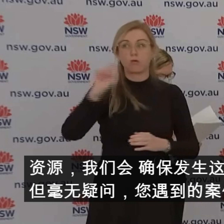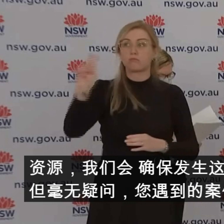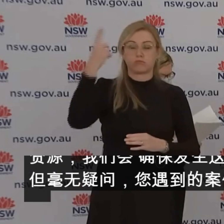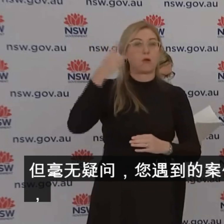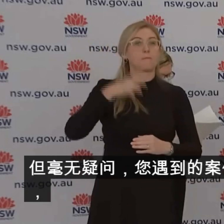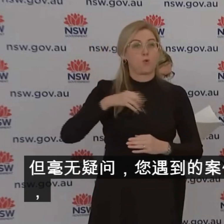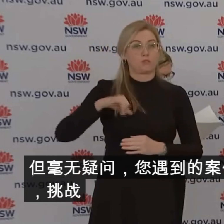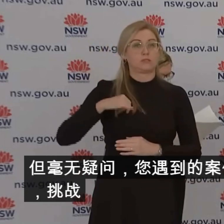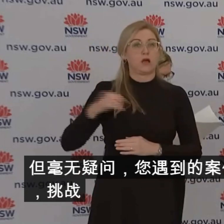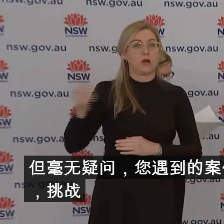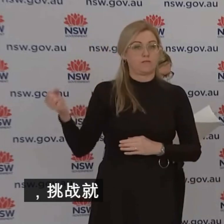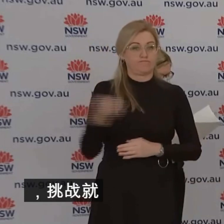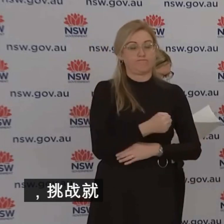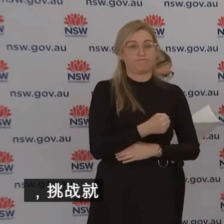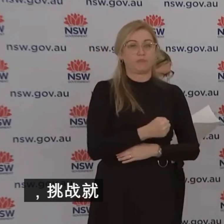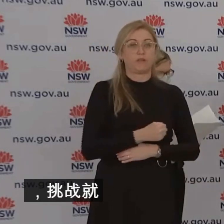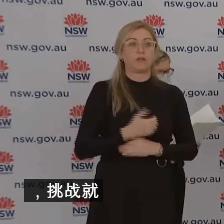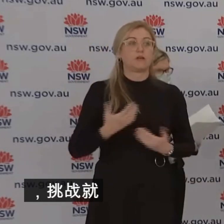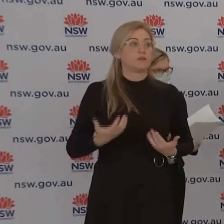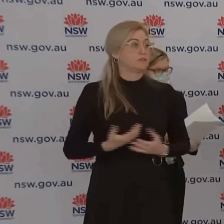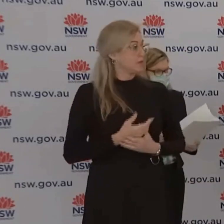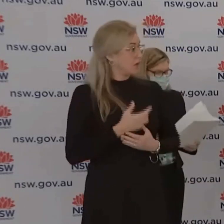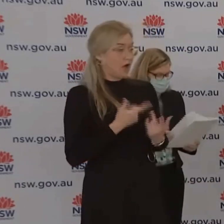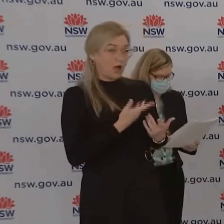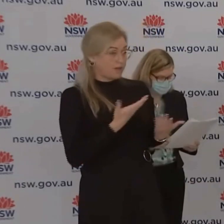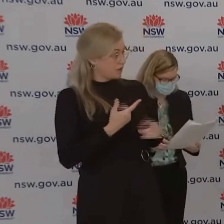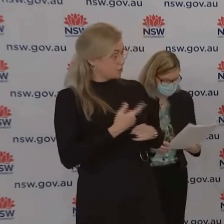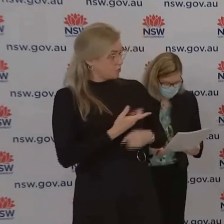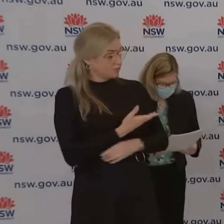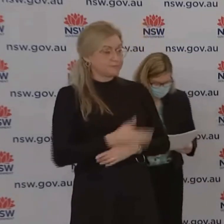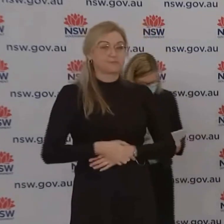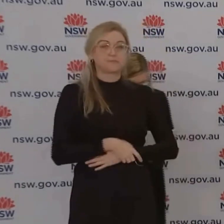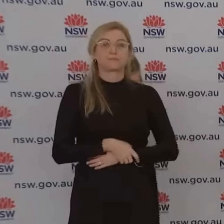more cases you have, the greater challenge it is. I'll just see if anybody else wants to comment on that point. Yeah.